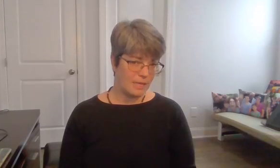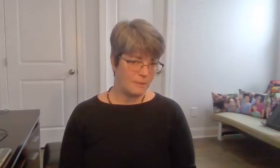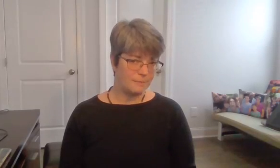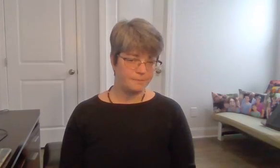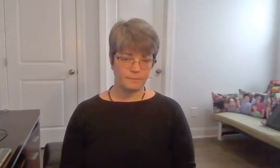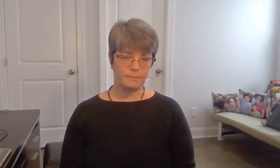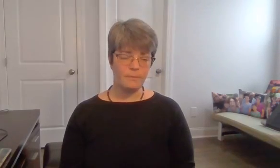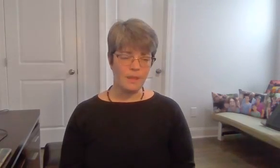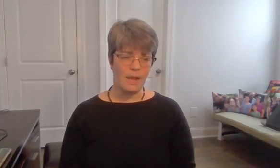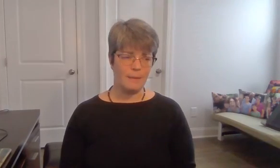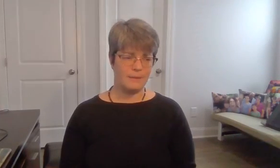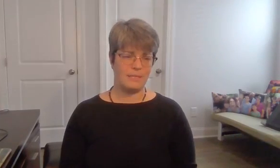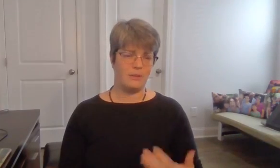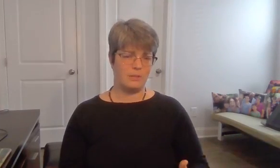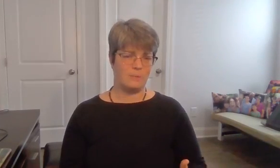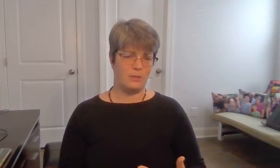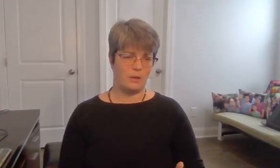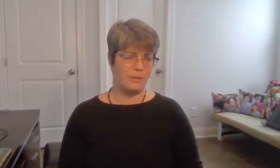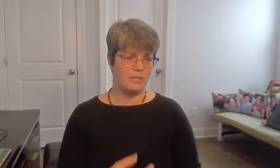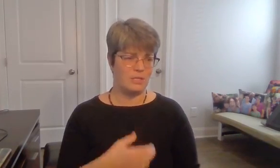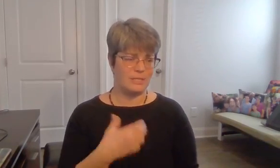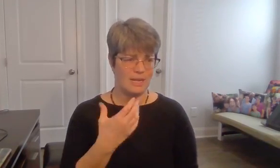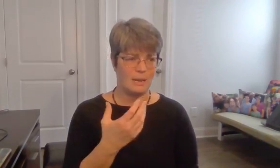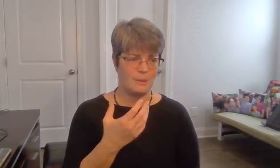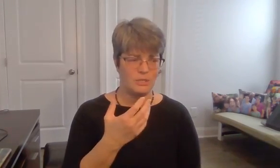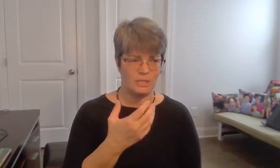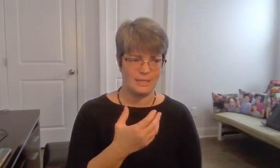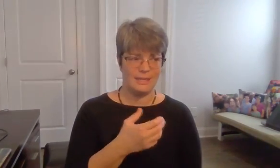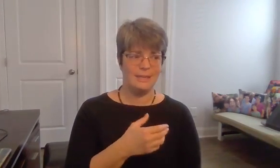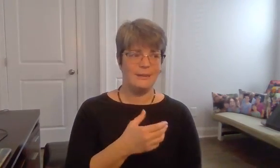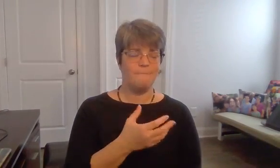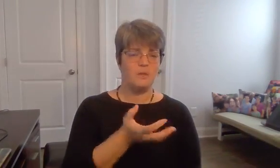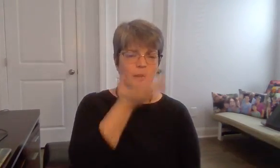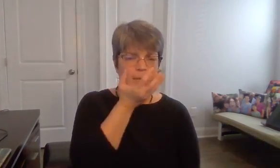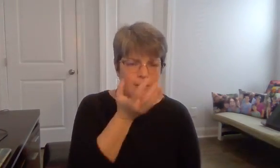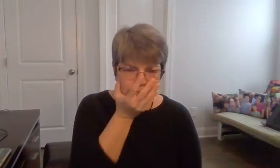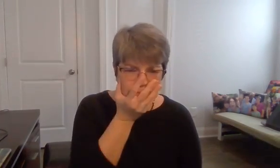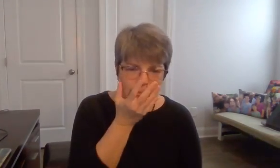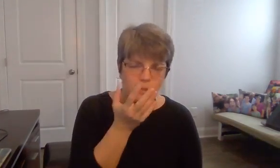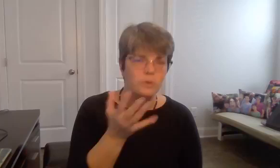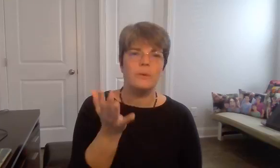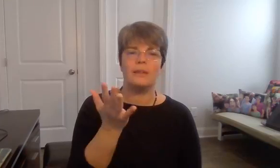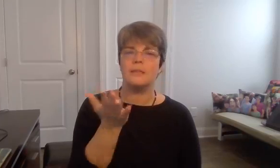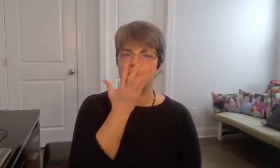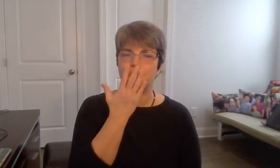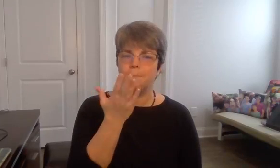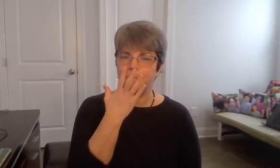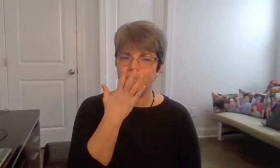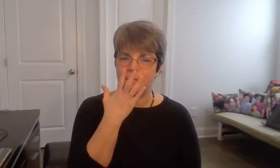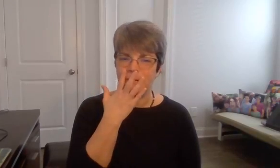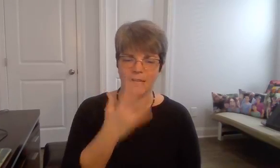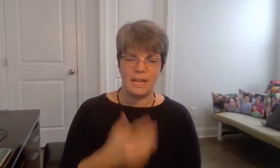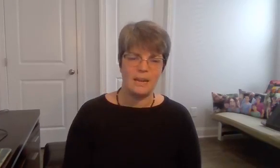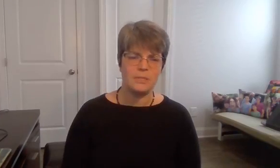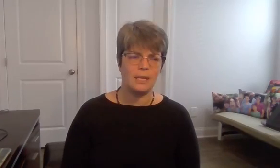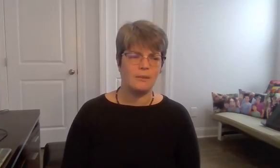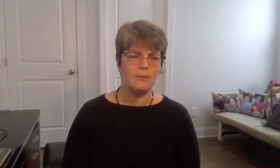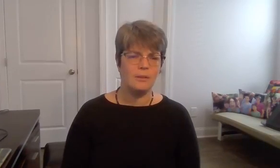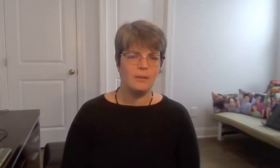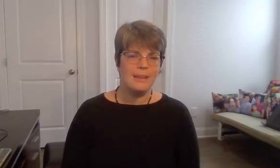sometimes. I was sitting there nursing my daughter once, and she sat up and she said, she went like this. No, she went like this. She went like that. And I was like,